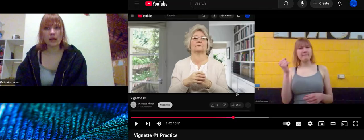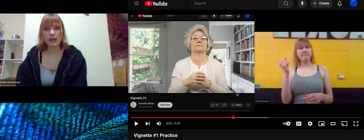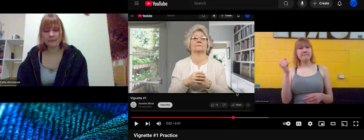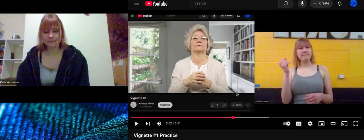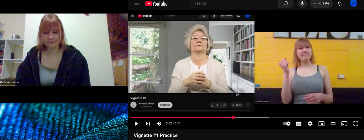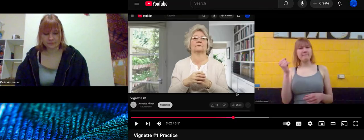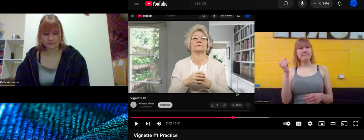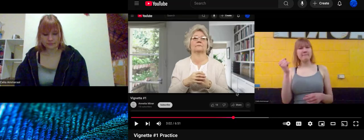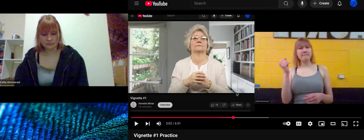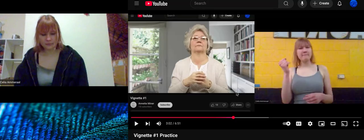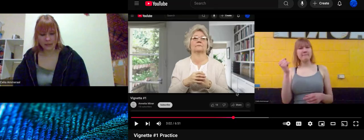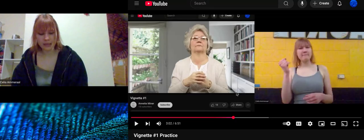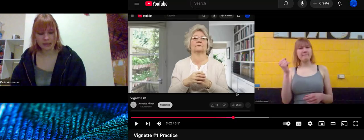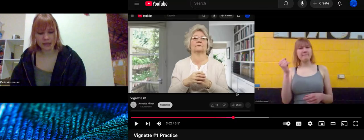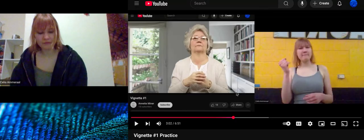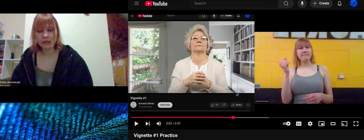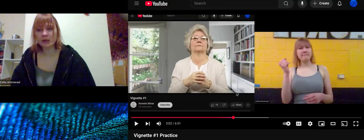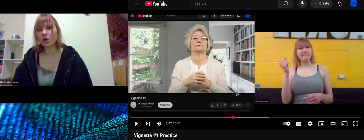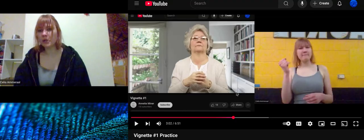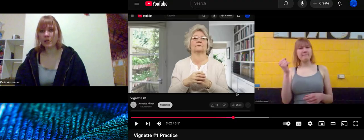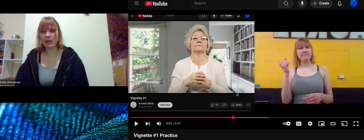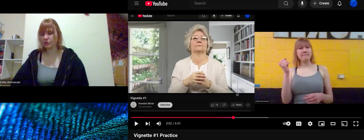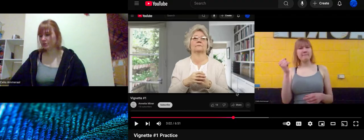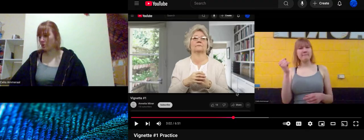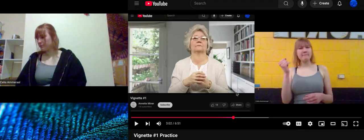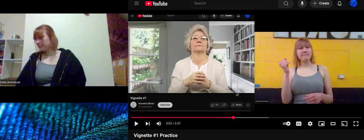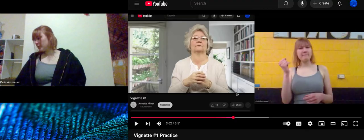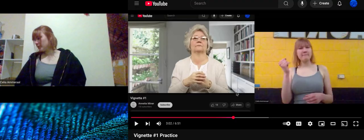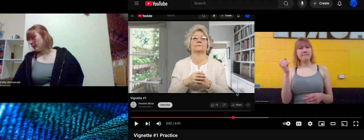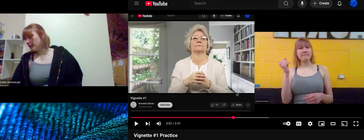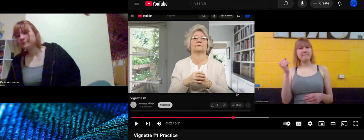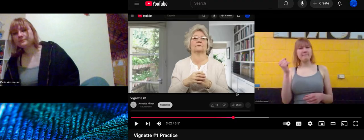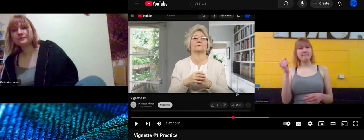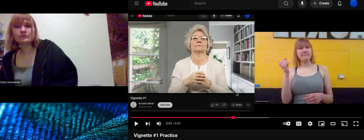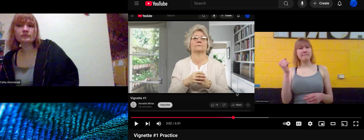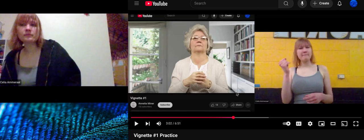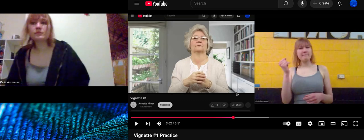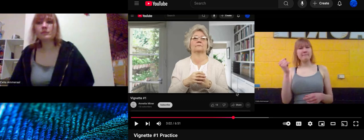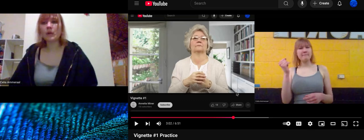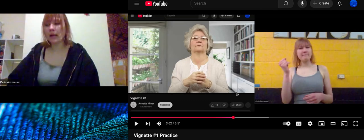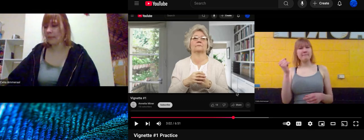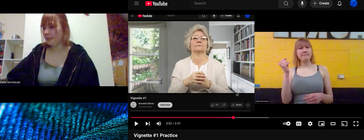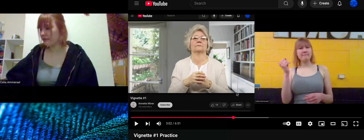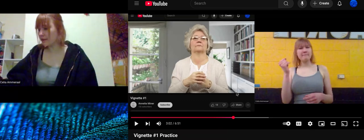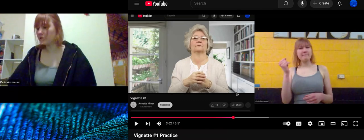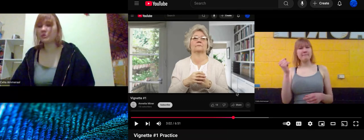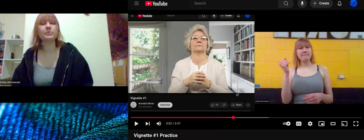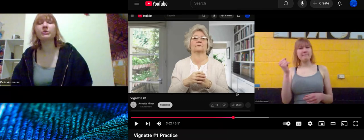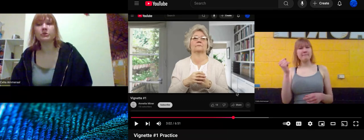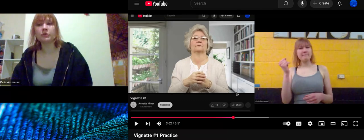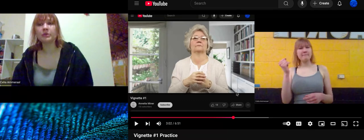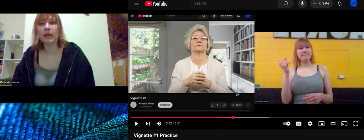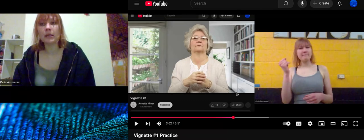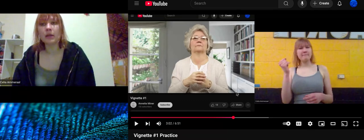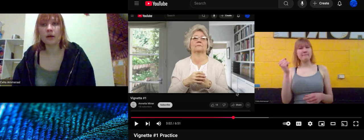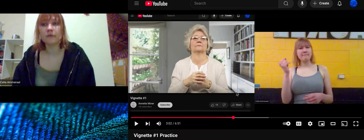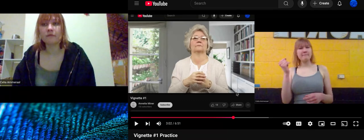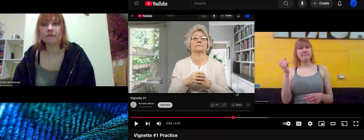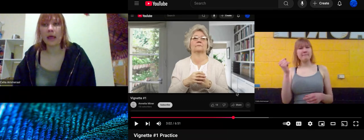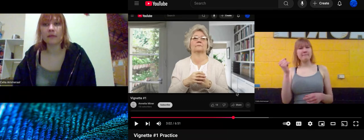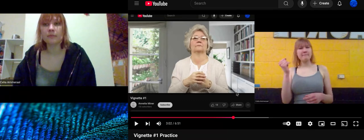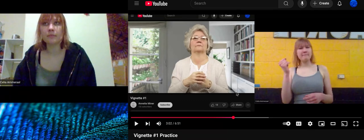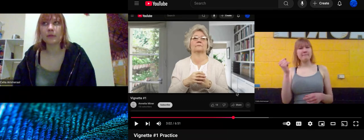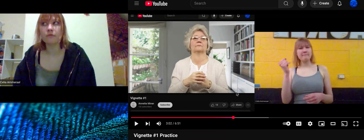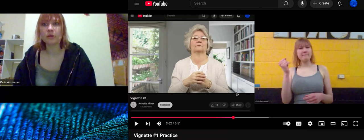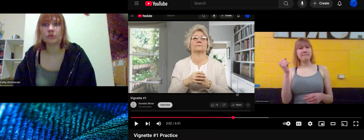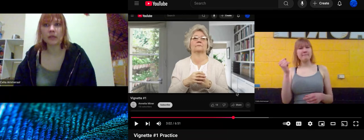So, and I feel like I'm talking extra slow. And I'm having the interpersonal demand of